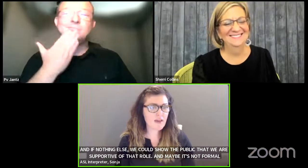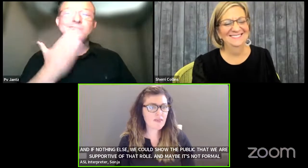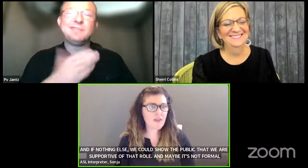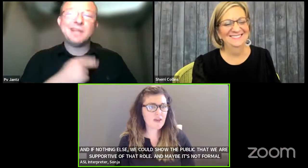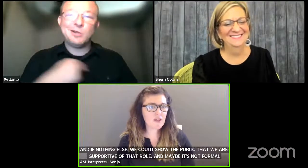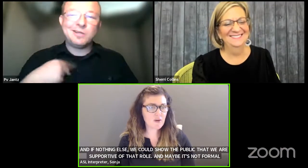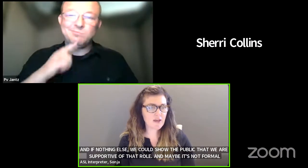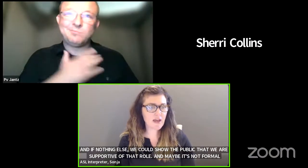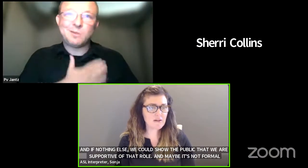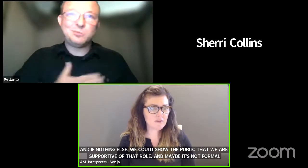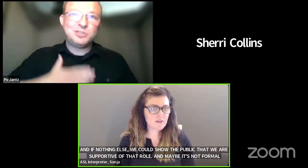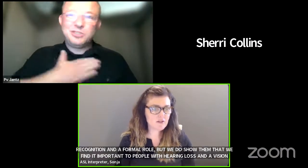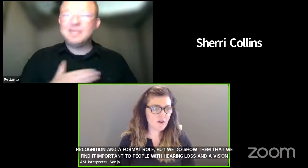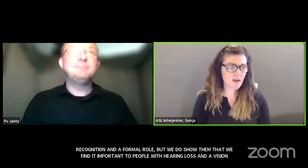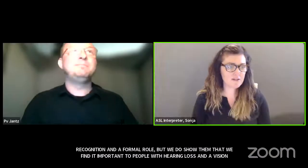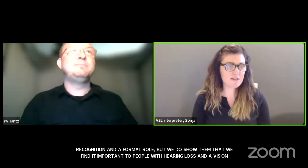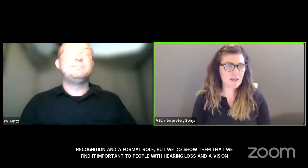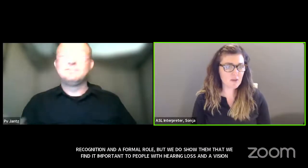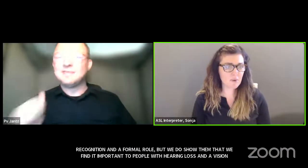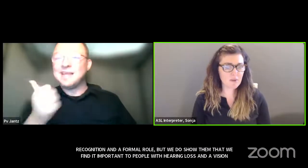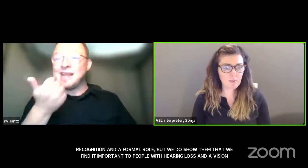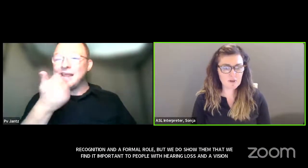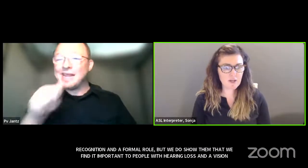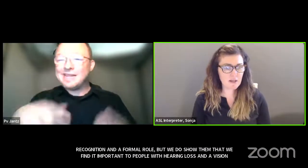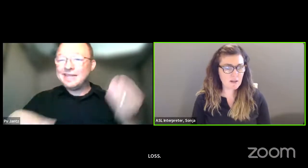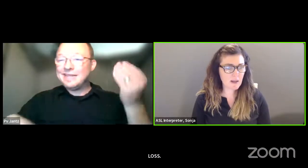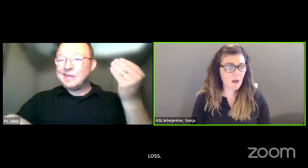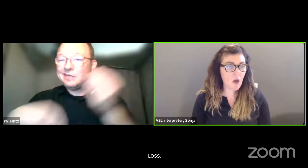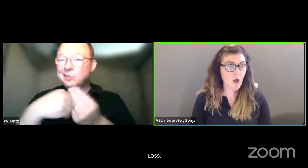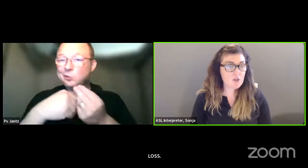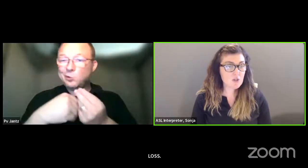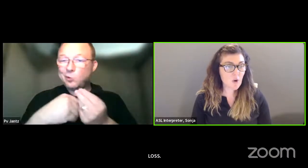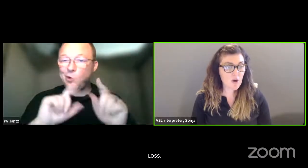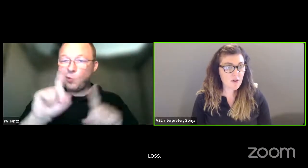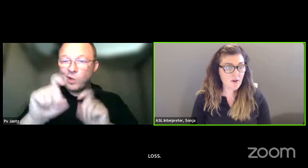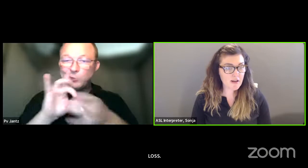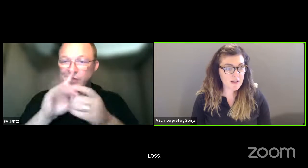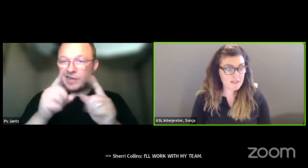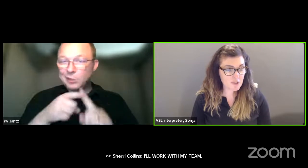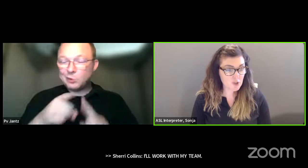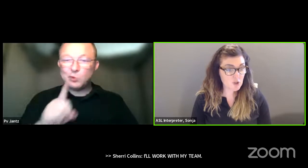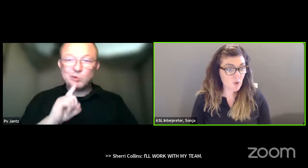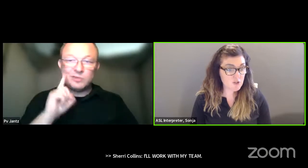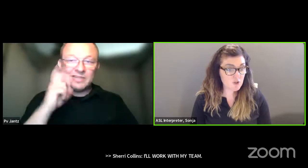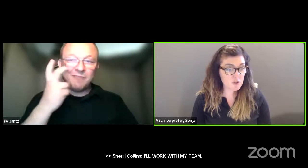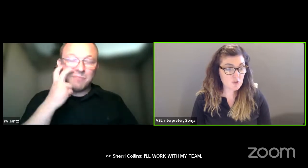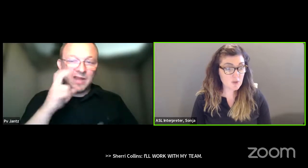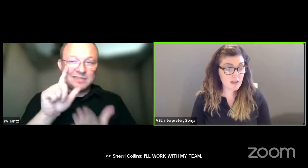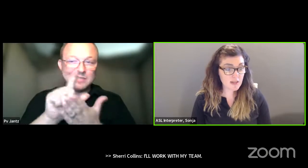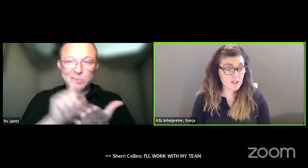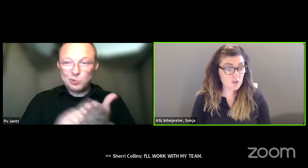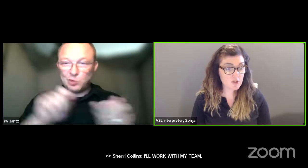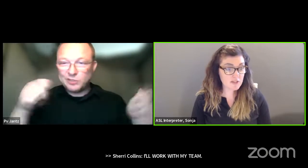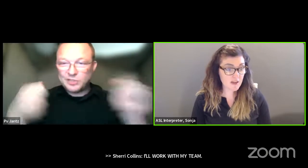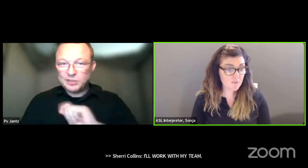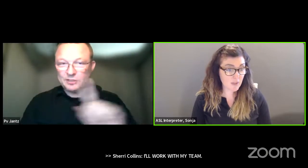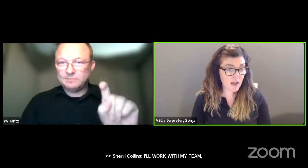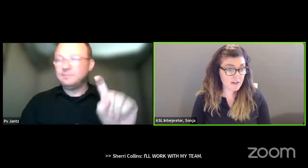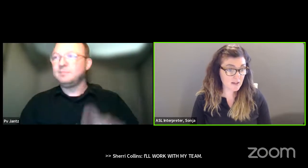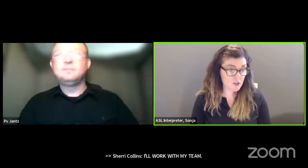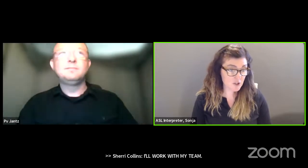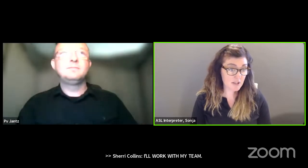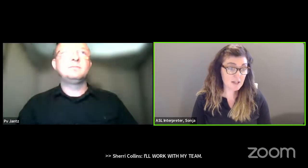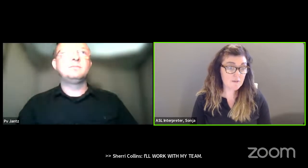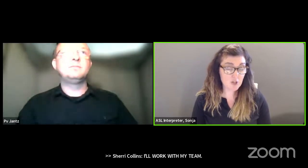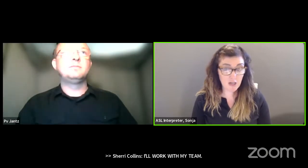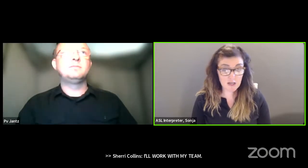Okay, great. Thank you again, Sherry Collins. Thank you. We really appreciate it. So are there any additional questions related to the